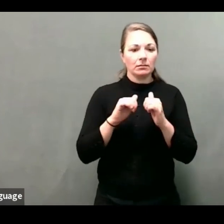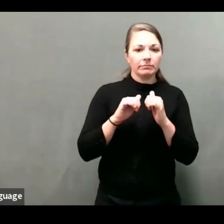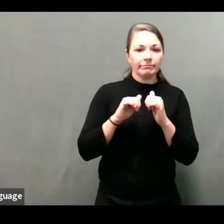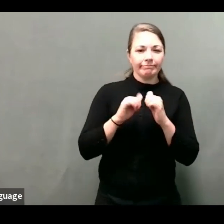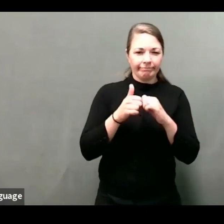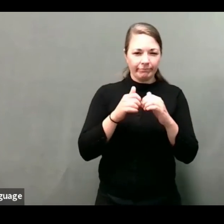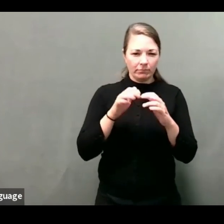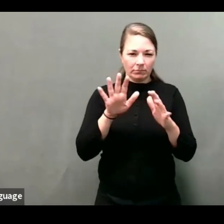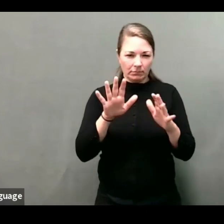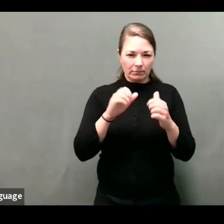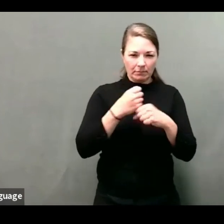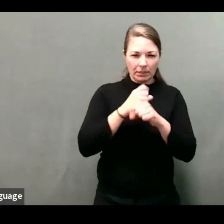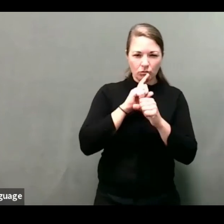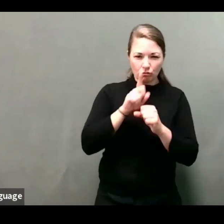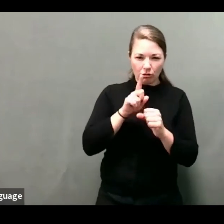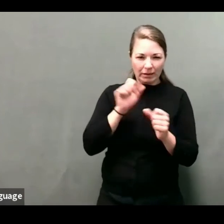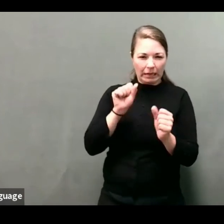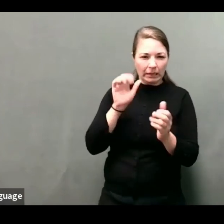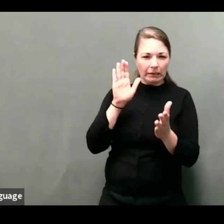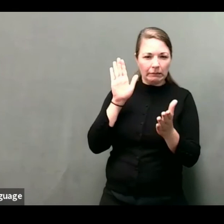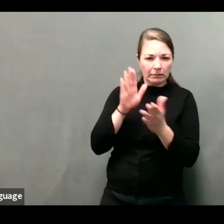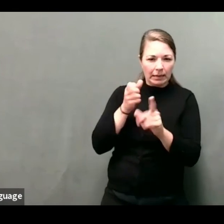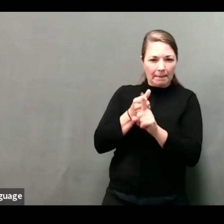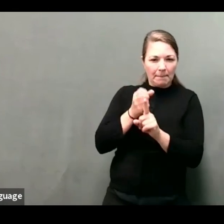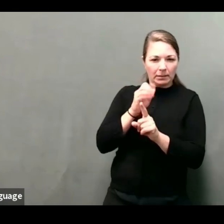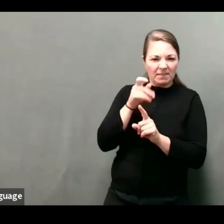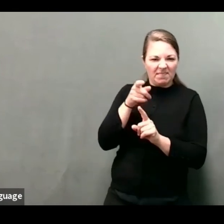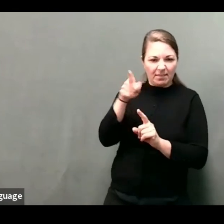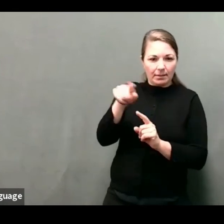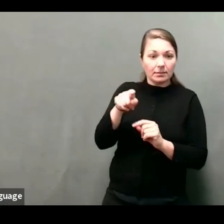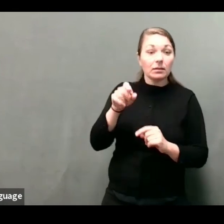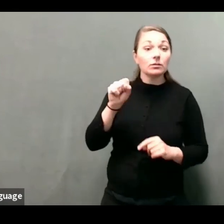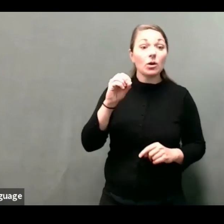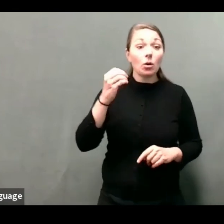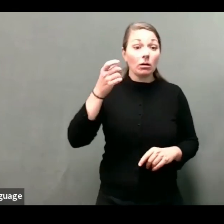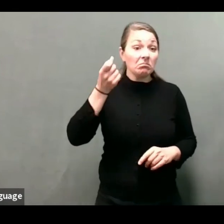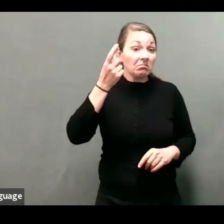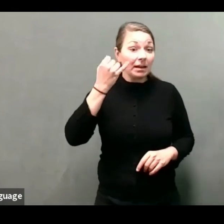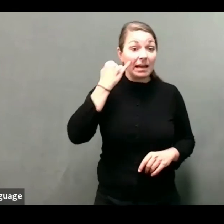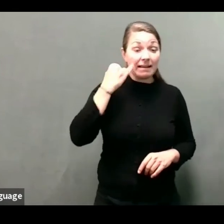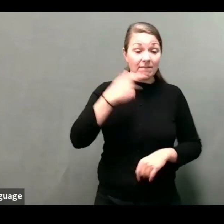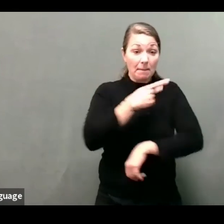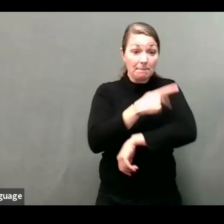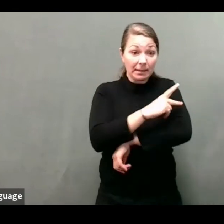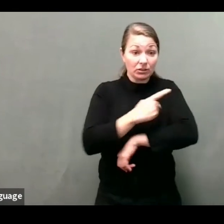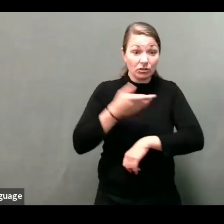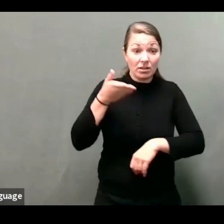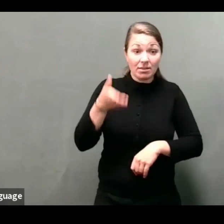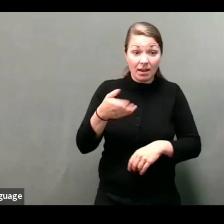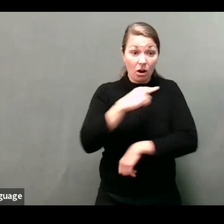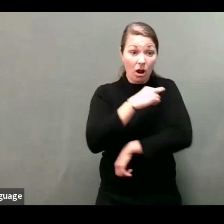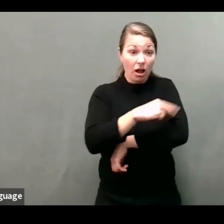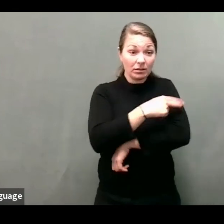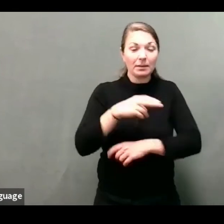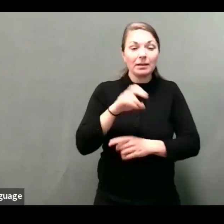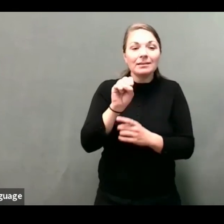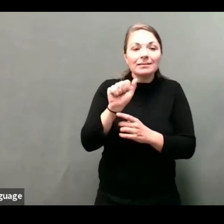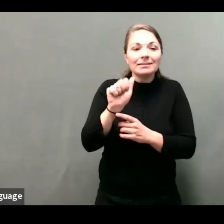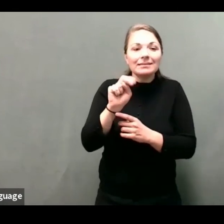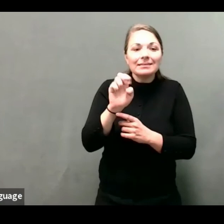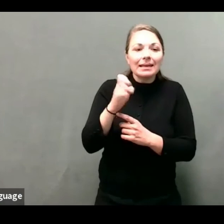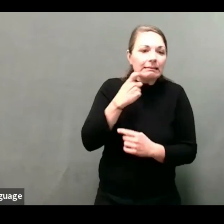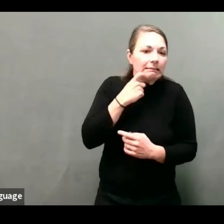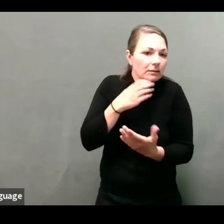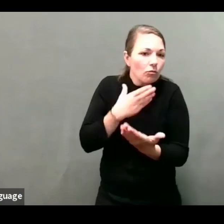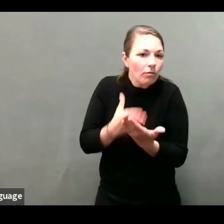any of these also. So if the patient is in the hospital and the SANE just arrived